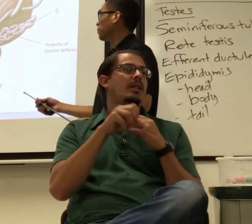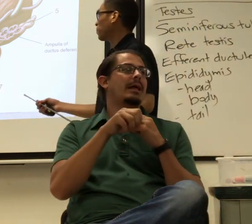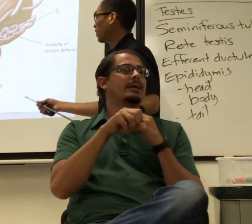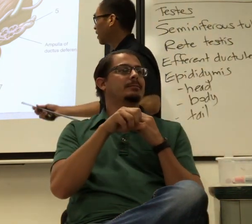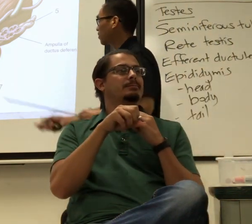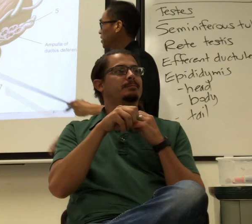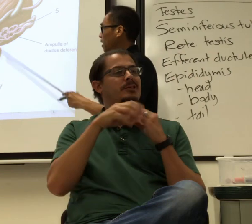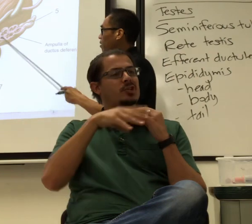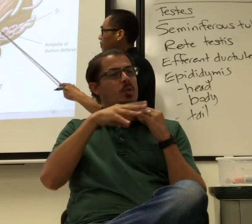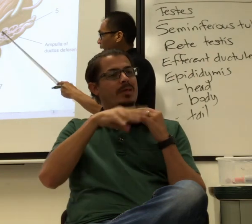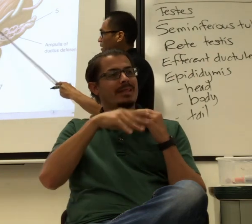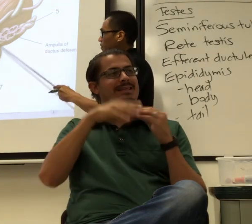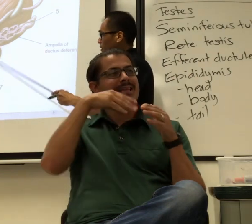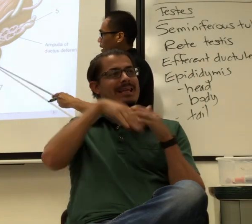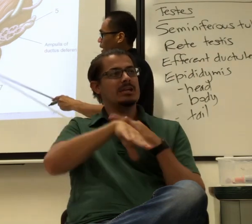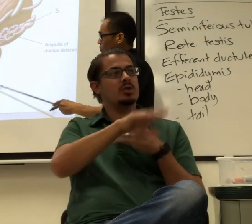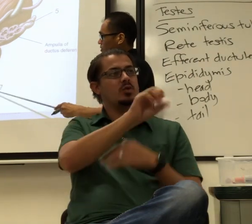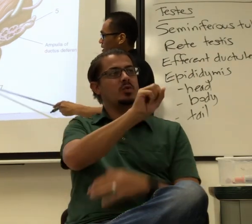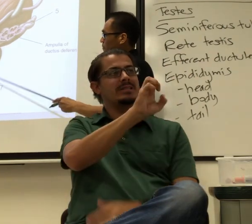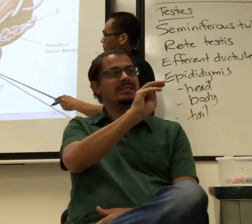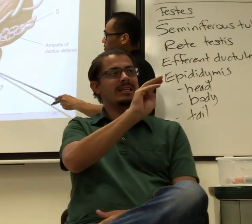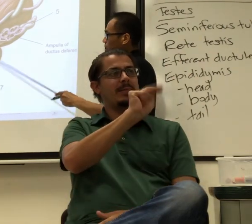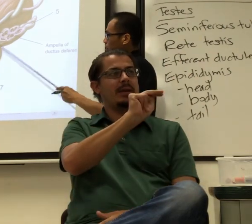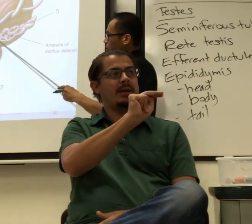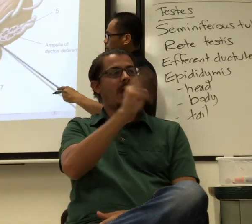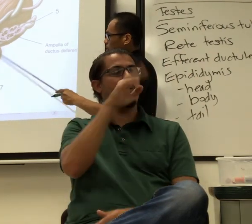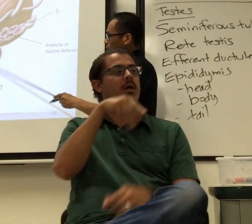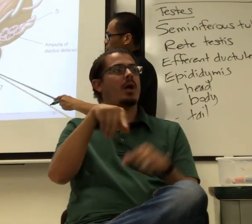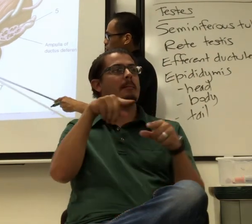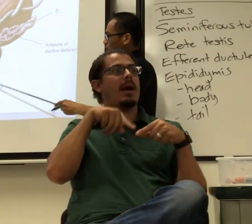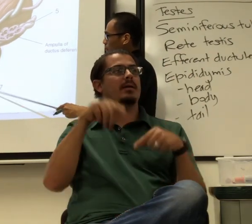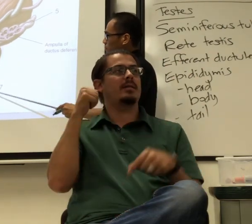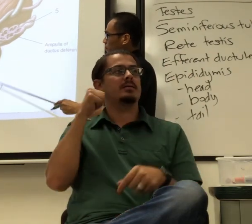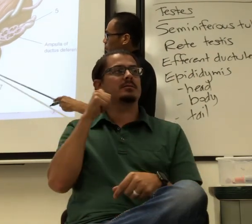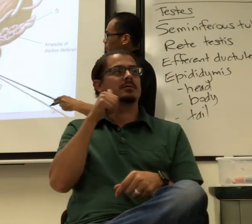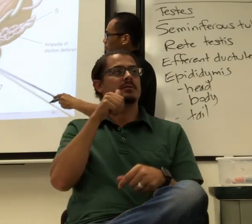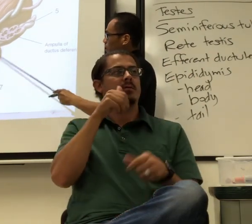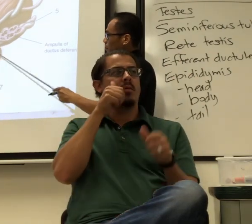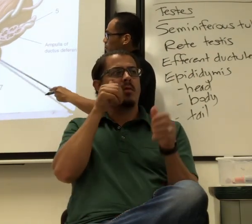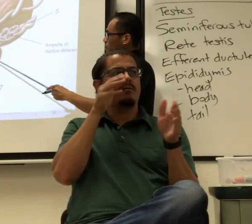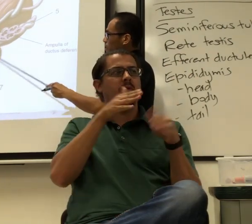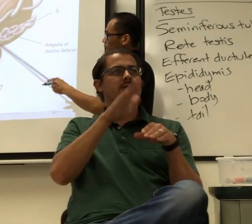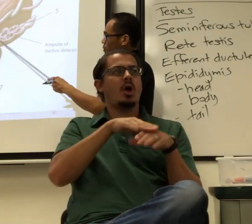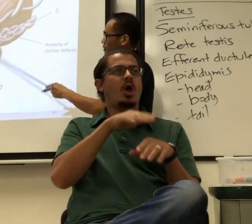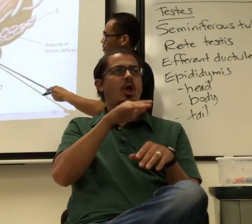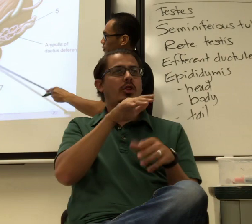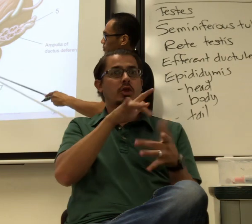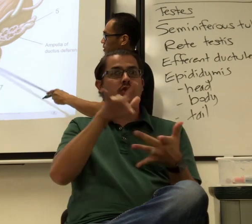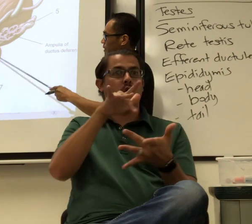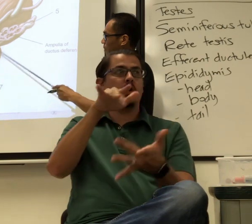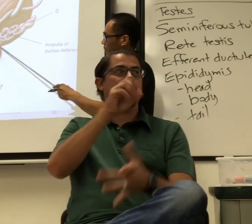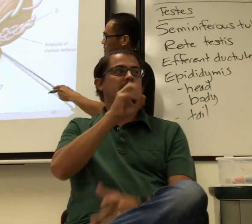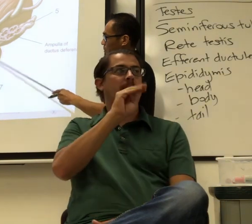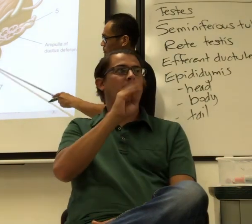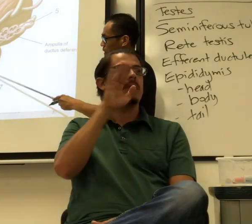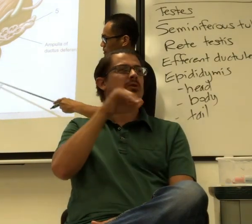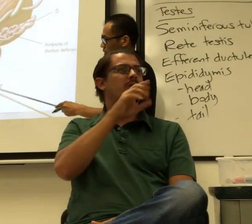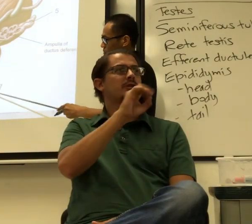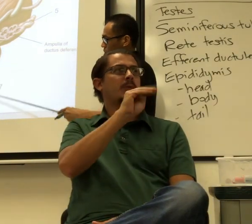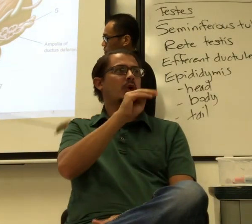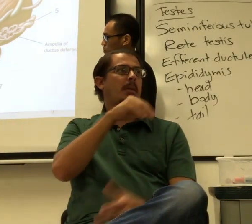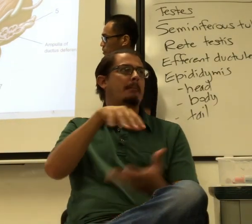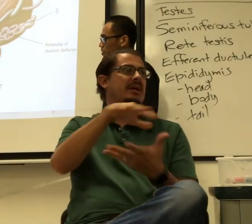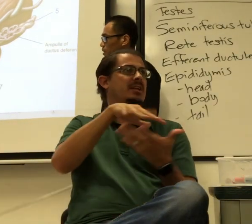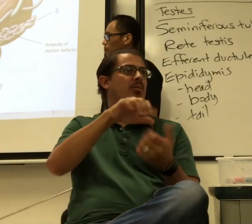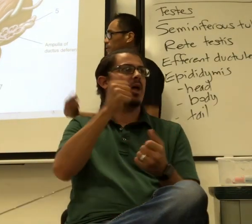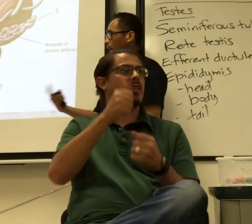semen. And I'll come back to them. I want to stay focused on the journey of sperm. But this is kind of where the sperm is going to get mixed up with all these